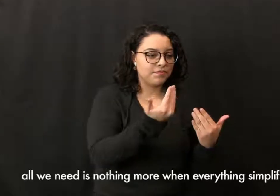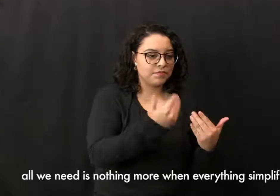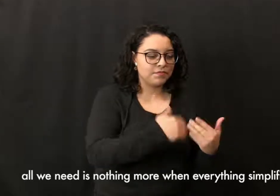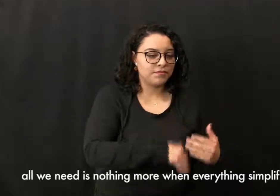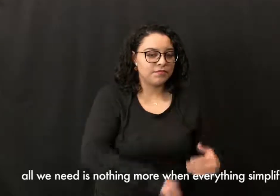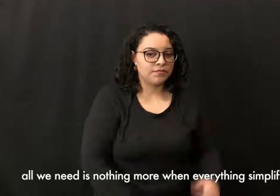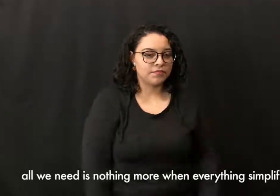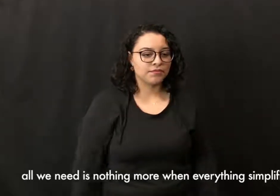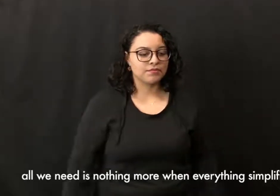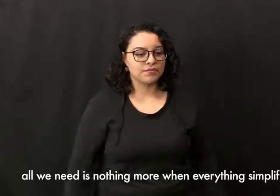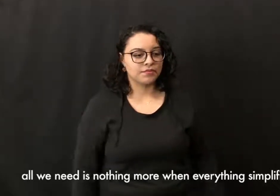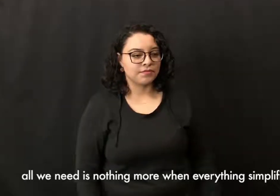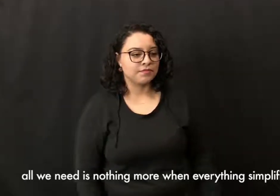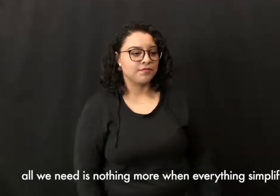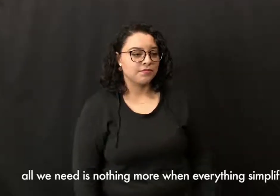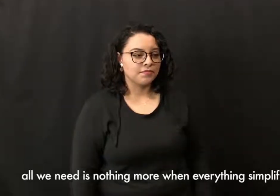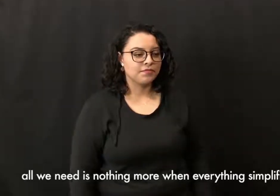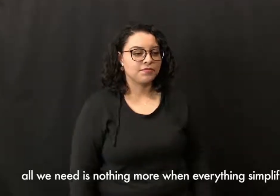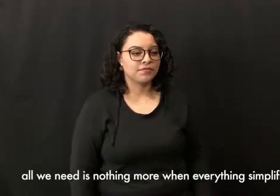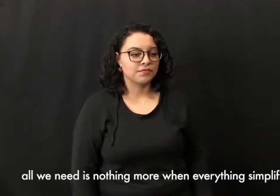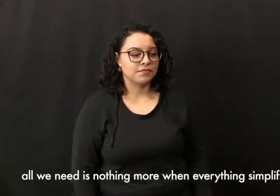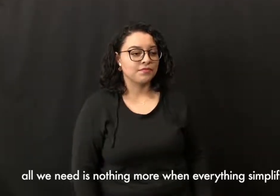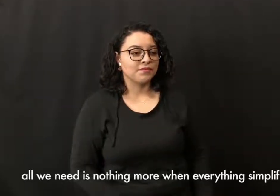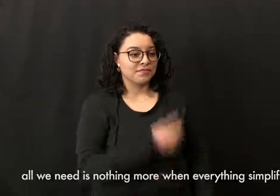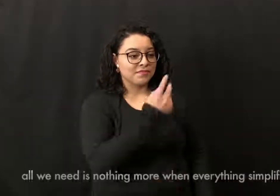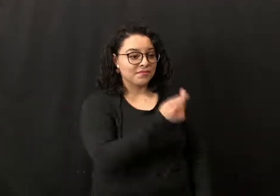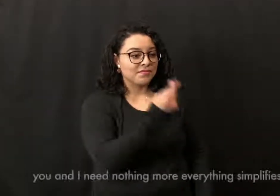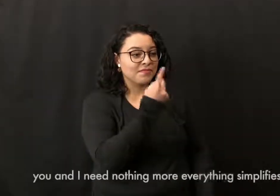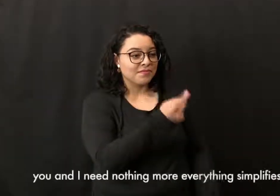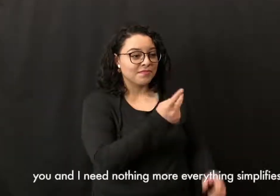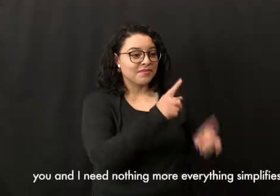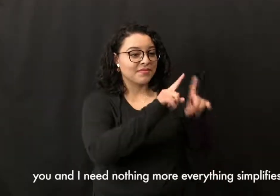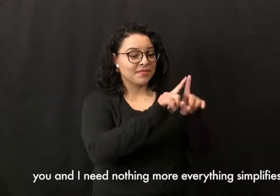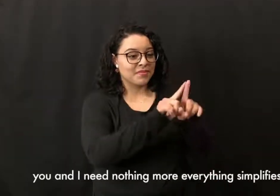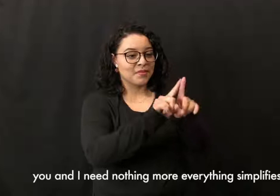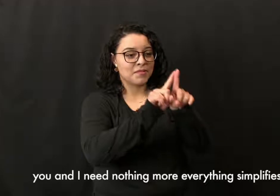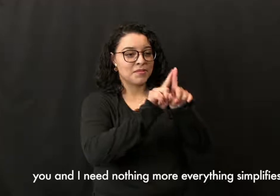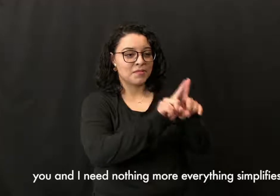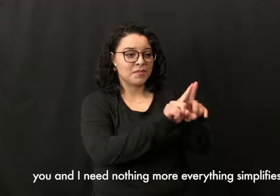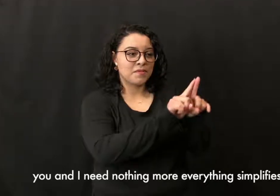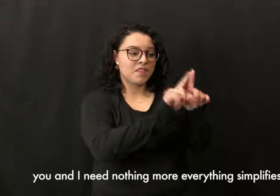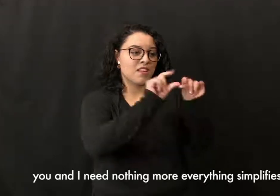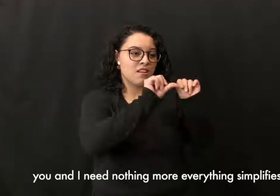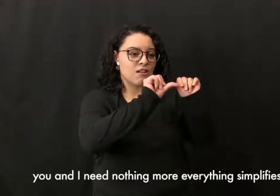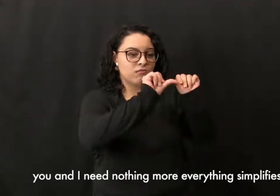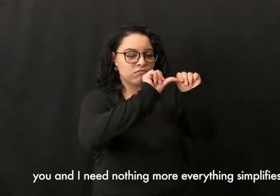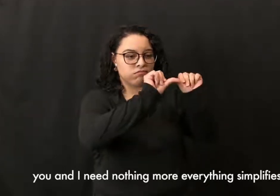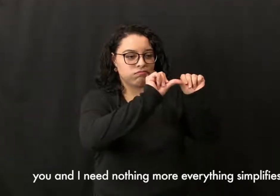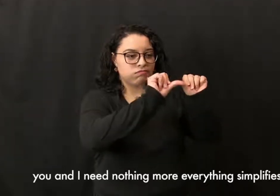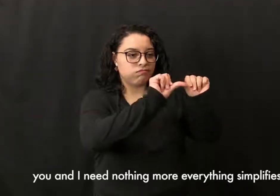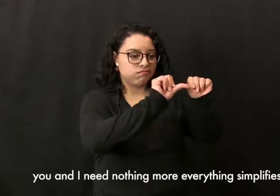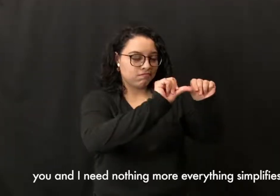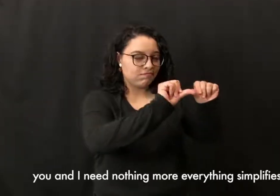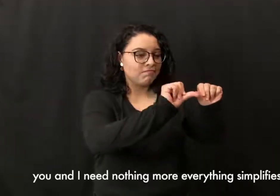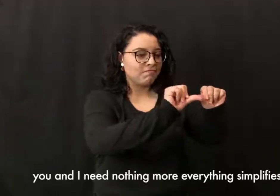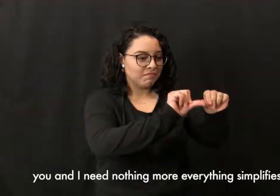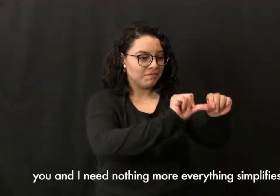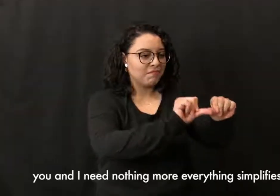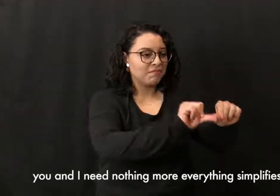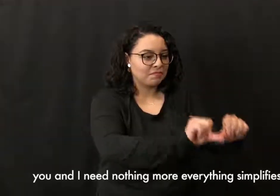simplifies All and I need nothing more,